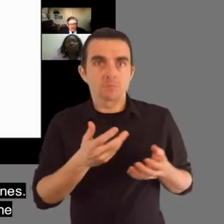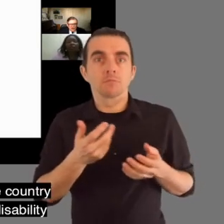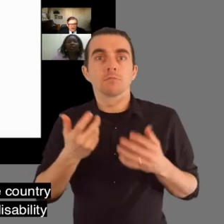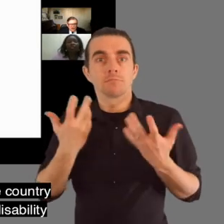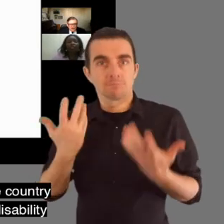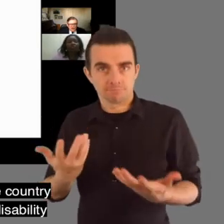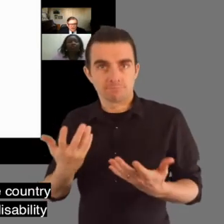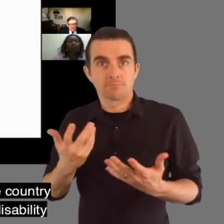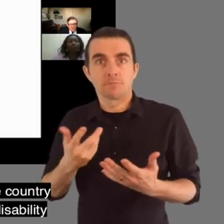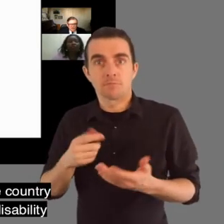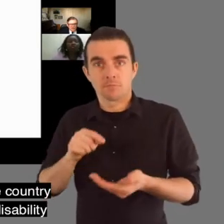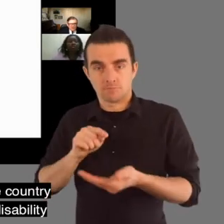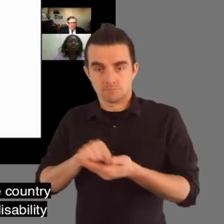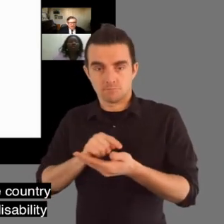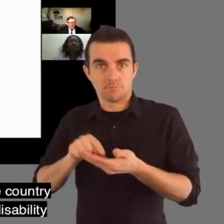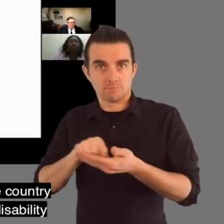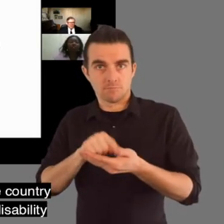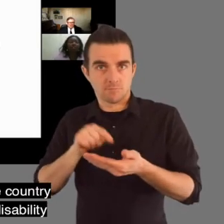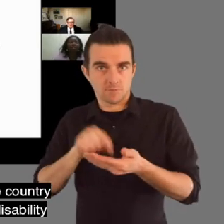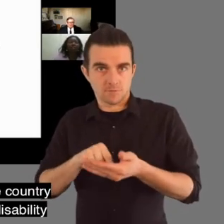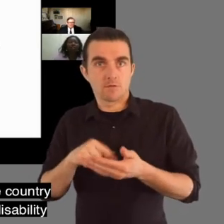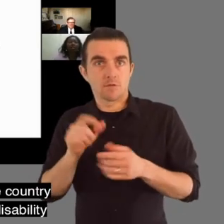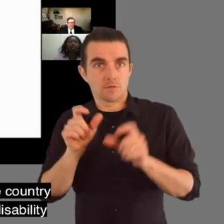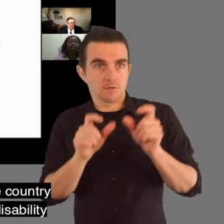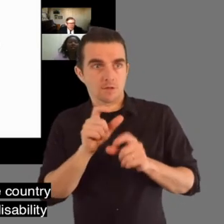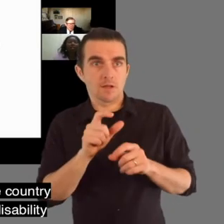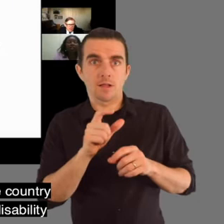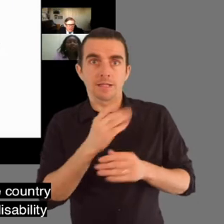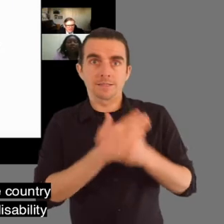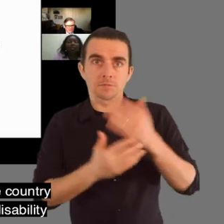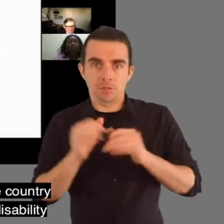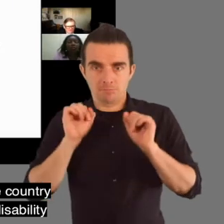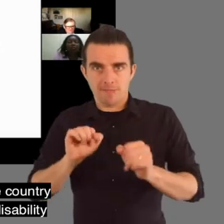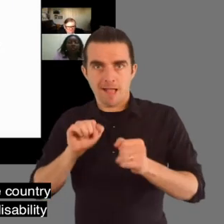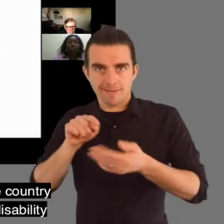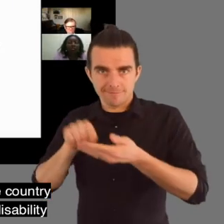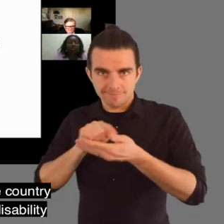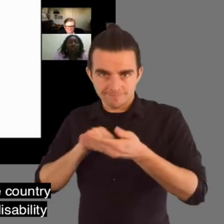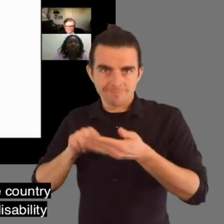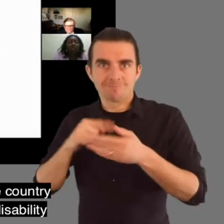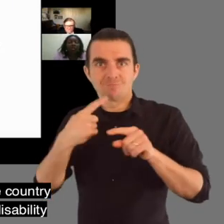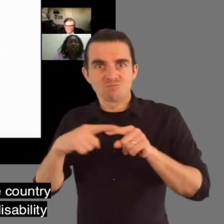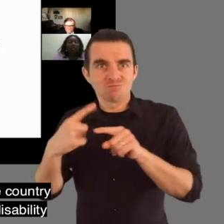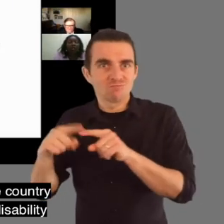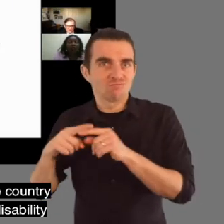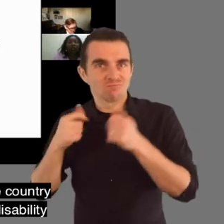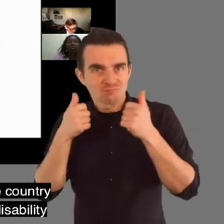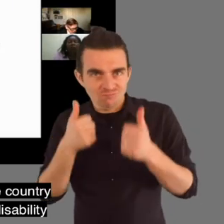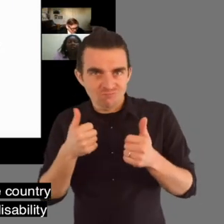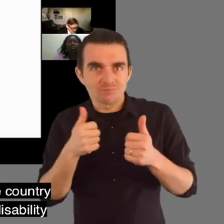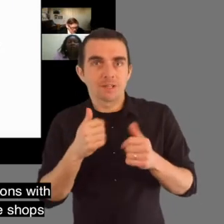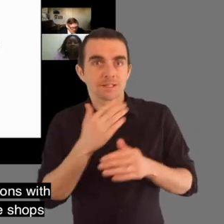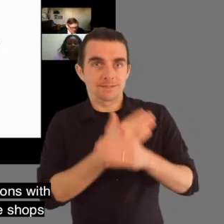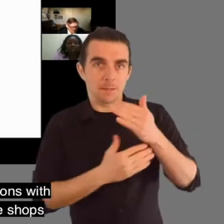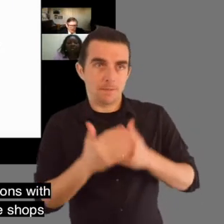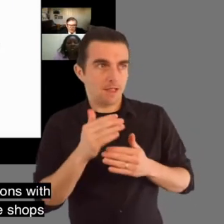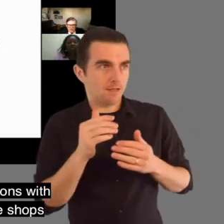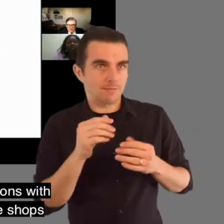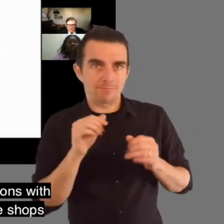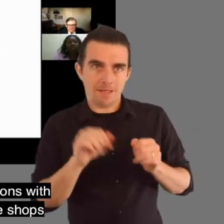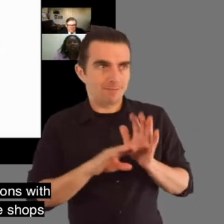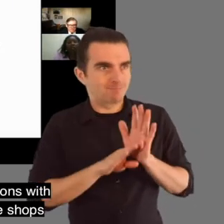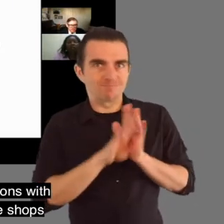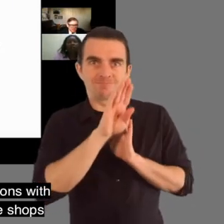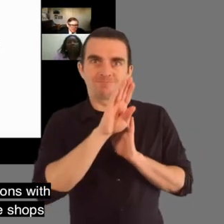with the mandate of mobile phones in the country. And it has made those phones disability friendly